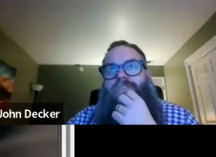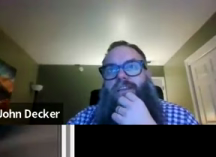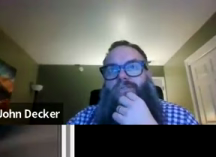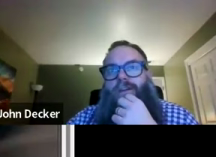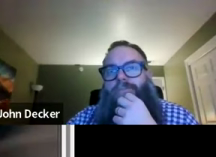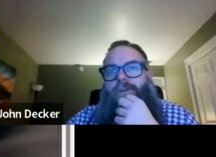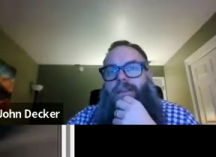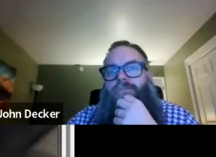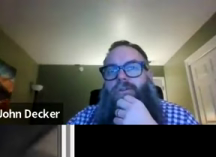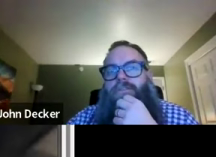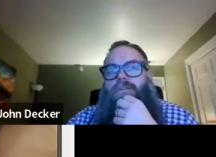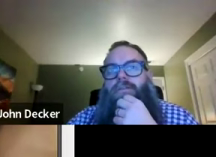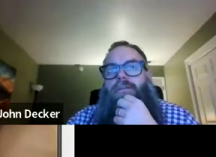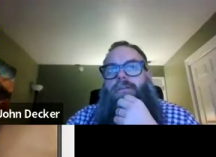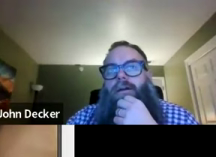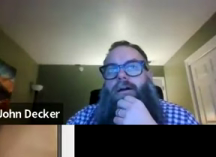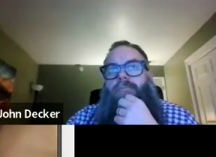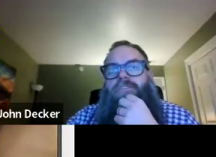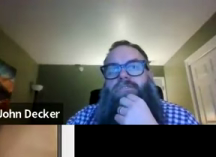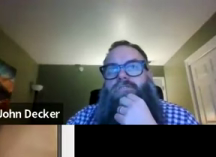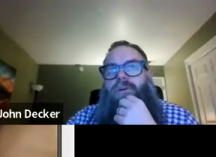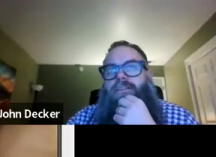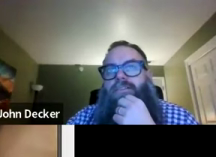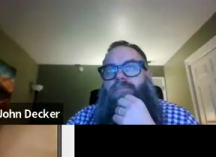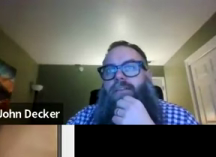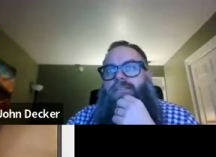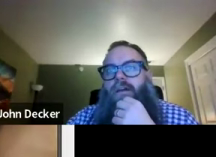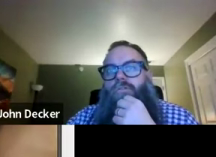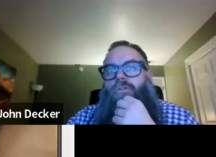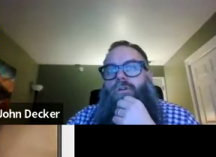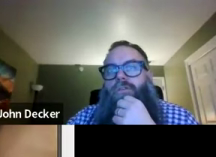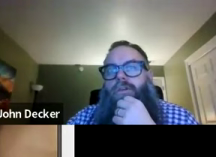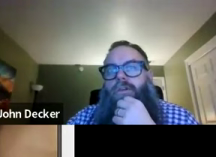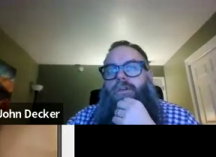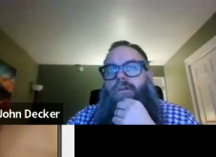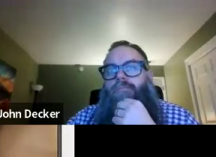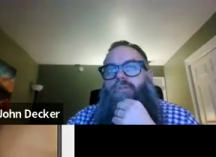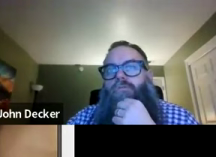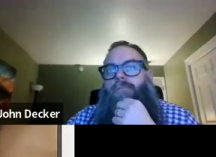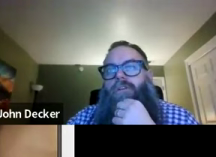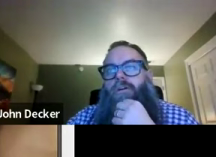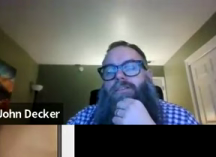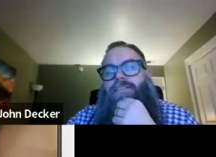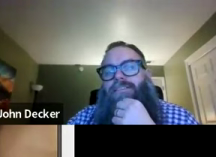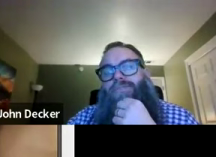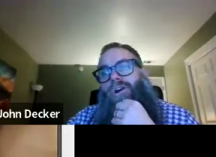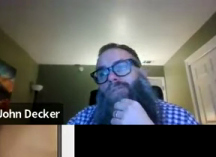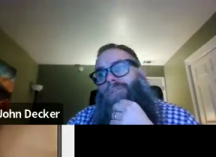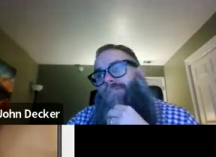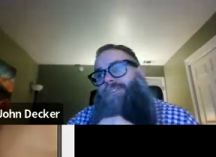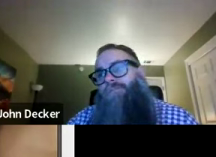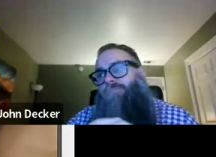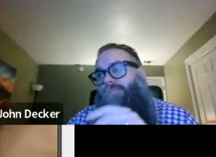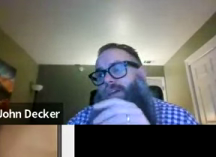your 10% QIP rate increase. This is hosted by 6beds.org. The important webinar, it says